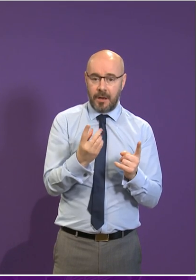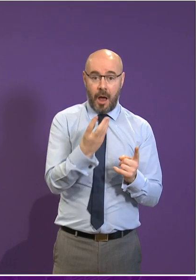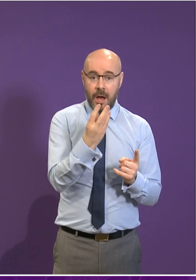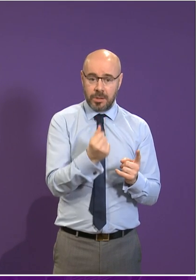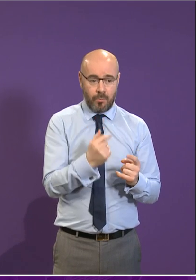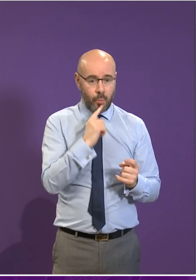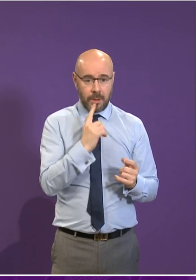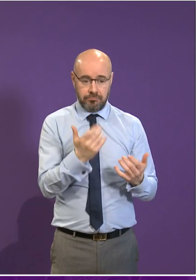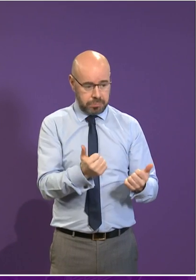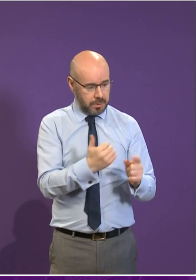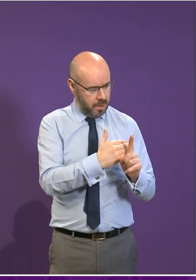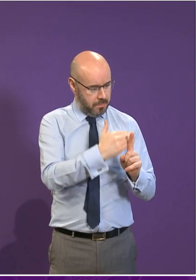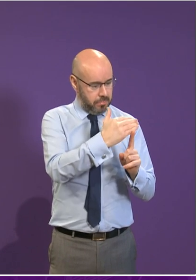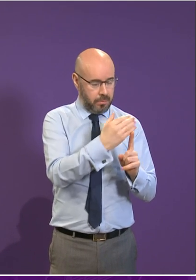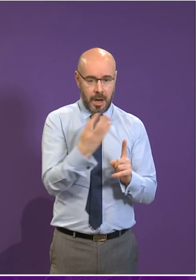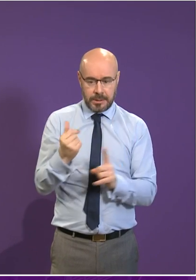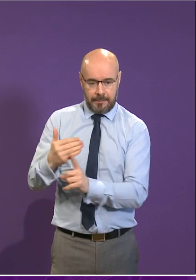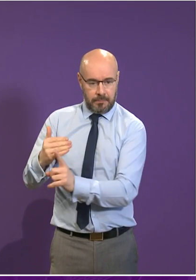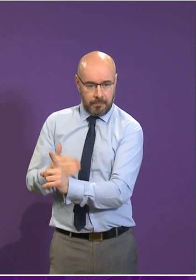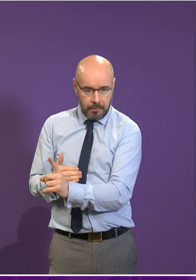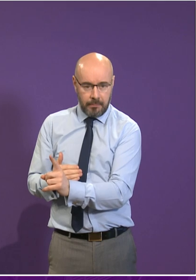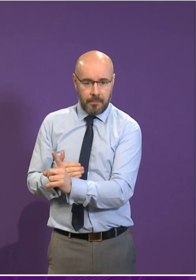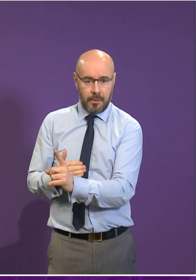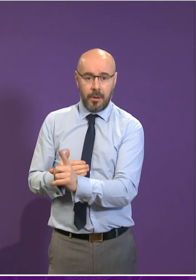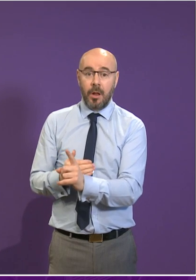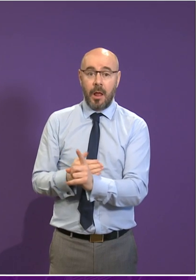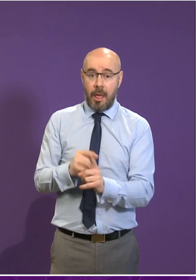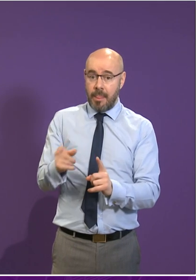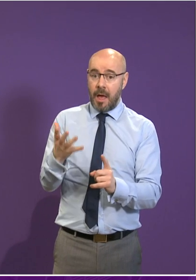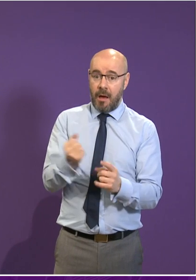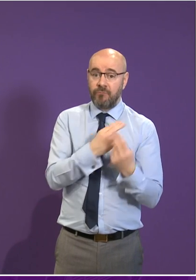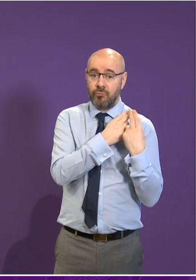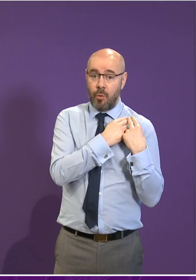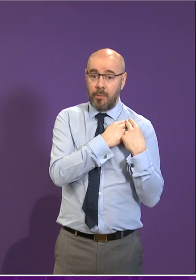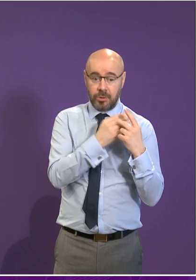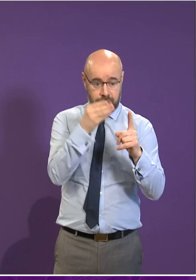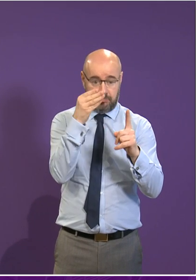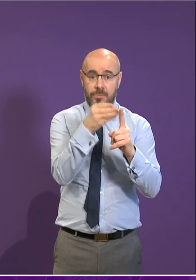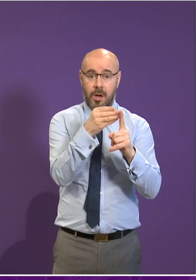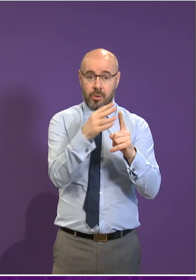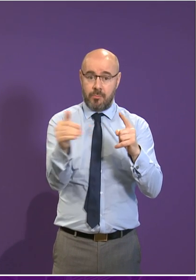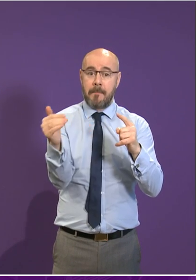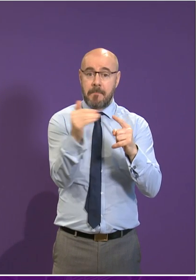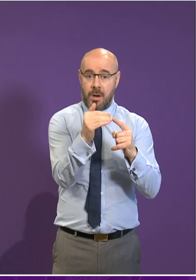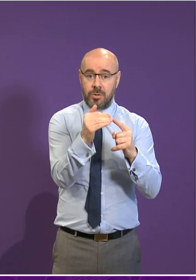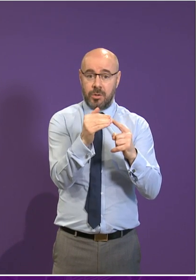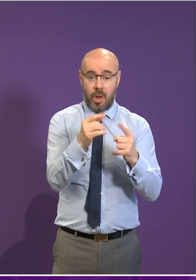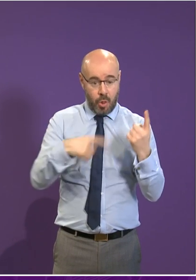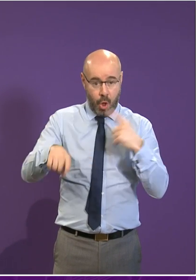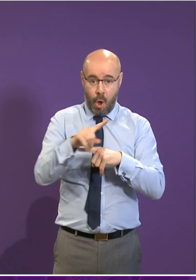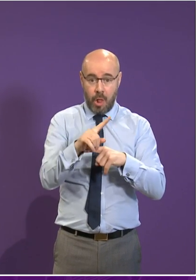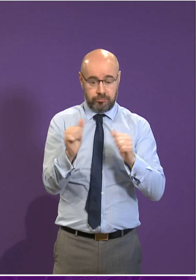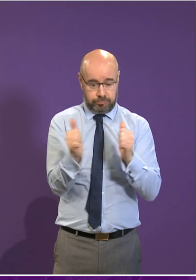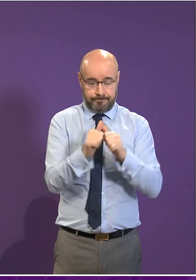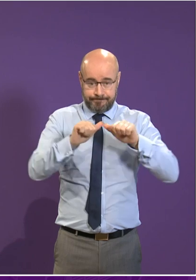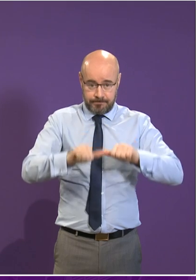others. But they are all obligated to reach those targets, and they have all signed up to it. Now, there are